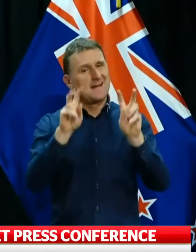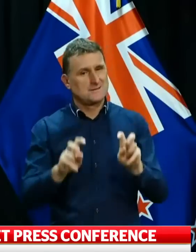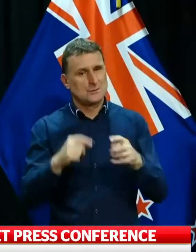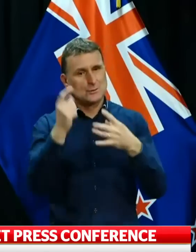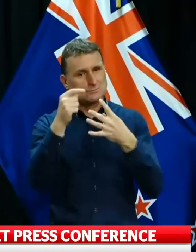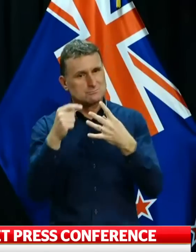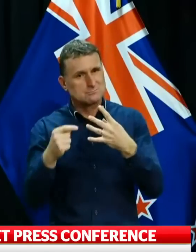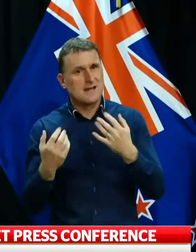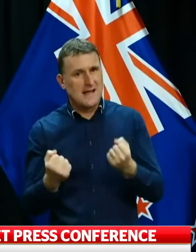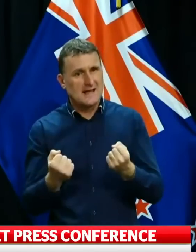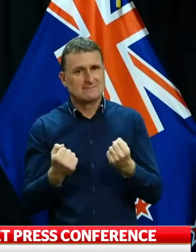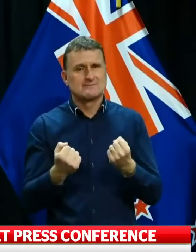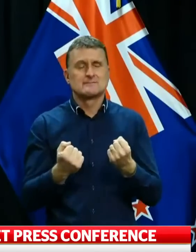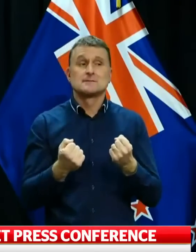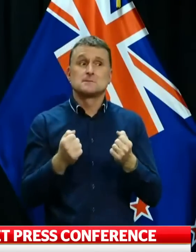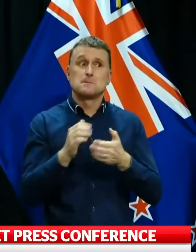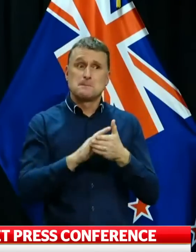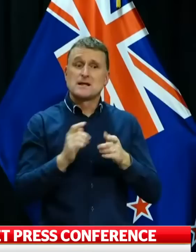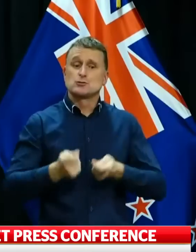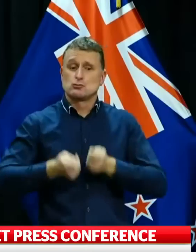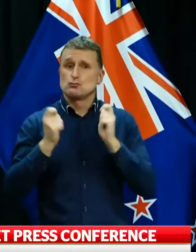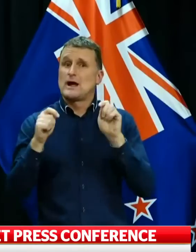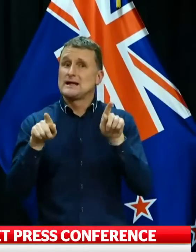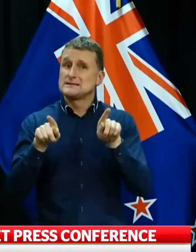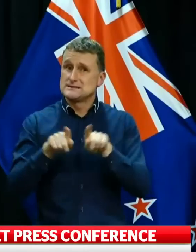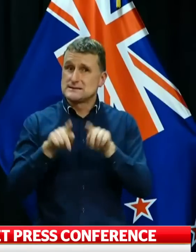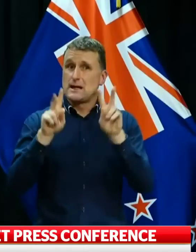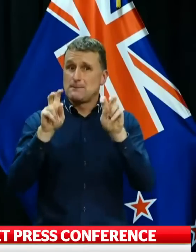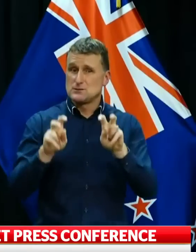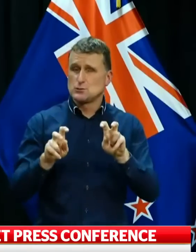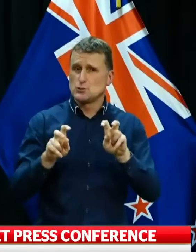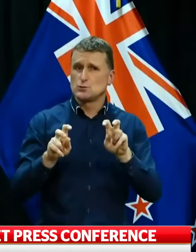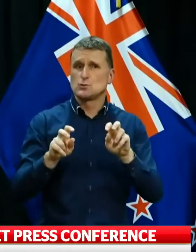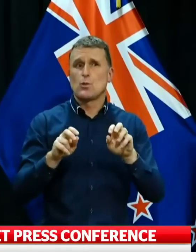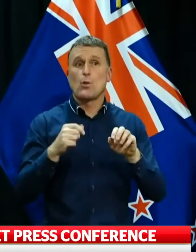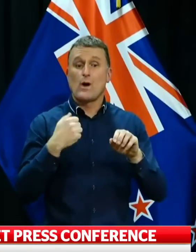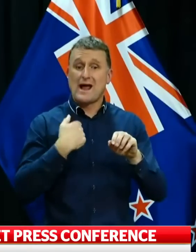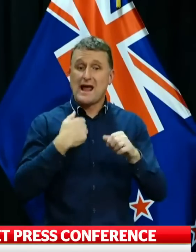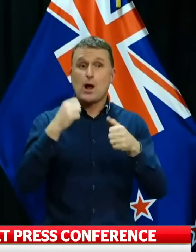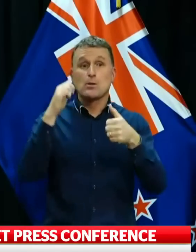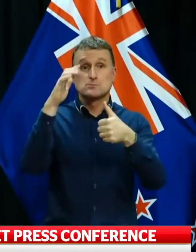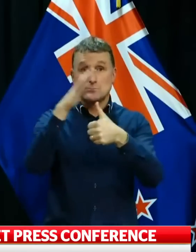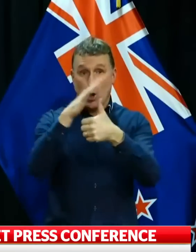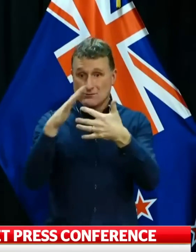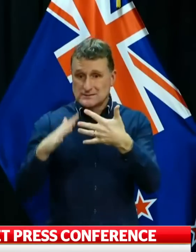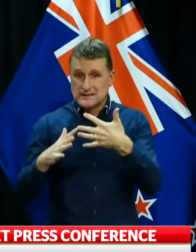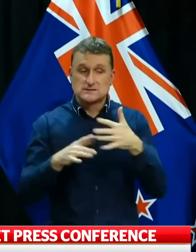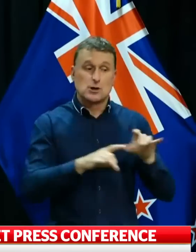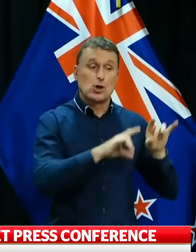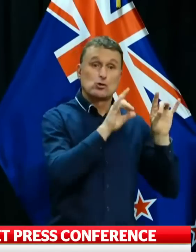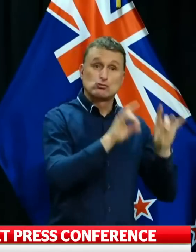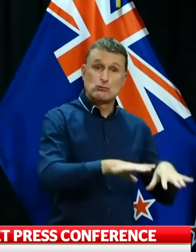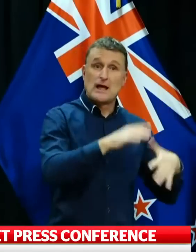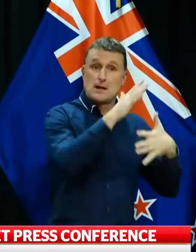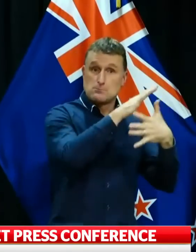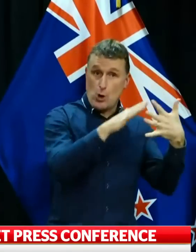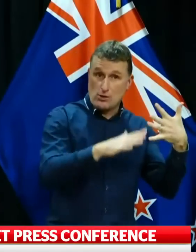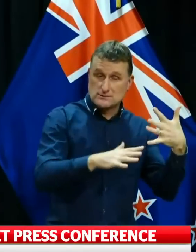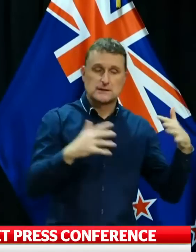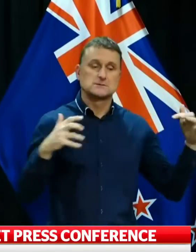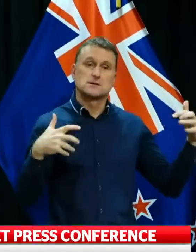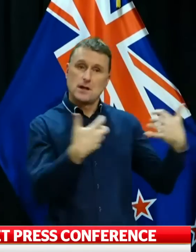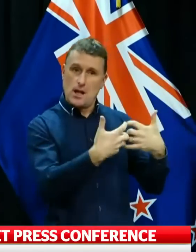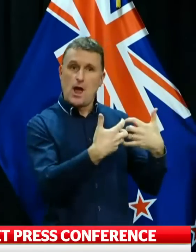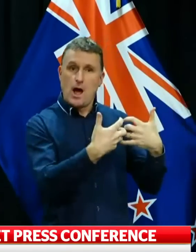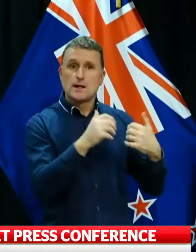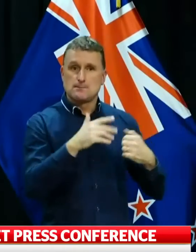have. It will likely mean that some of the priorities that we have may align. and you see, for instance, climate change is likely to be one of